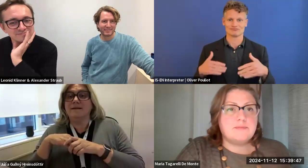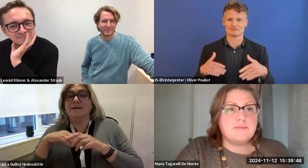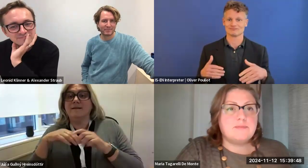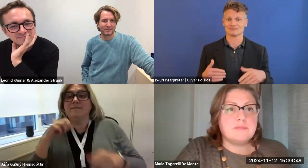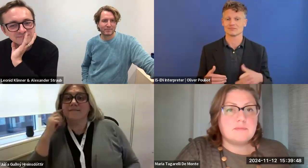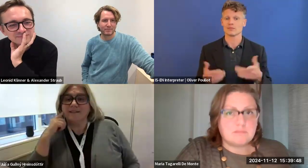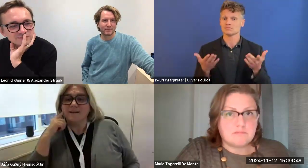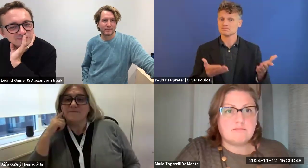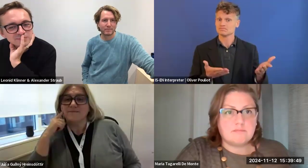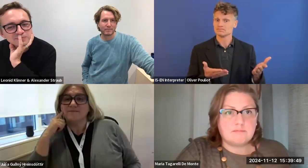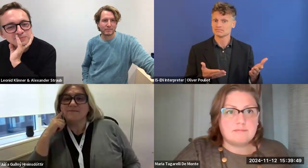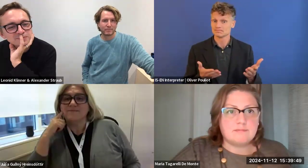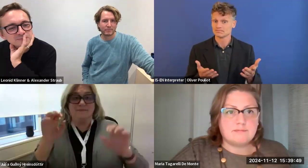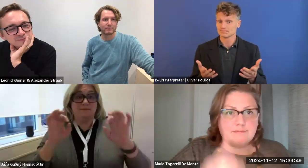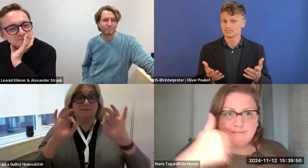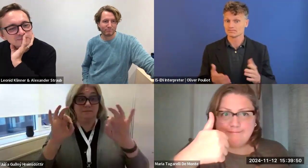me?